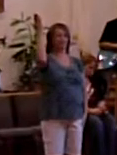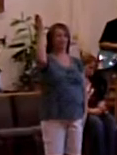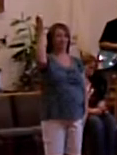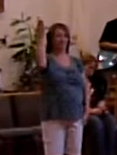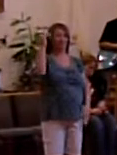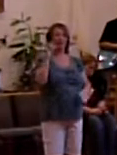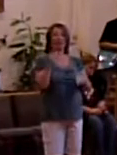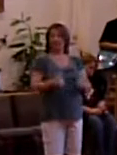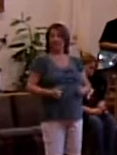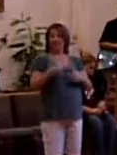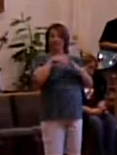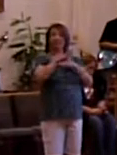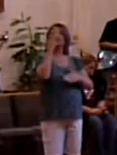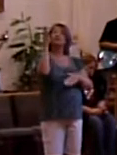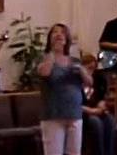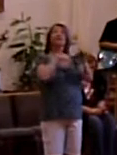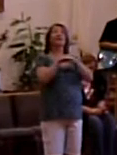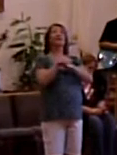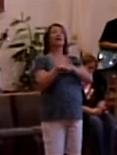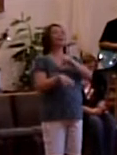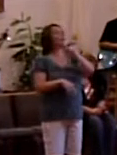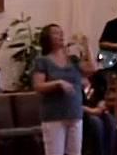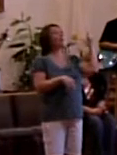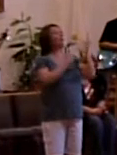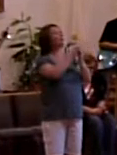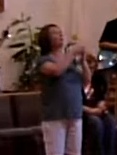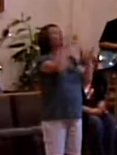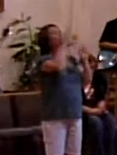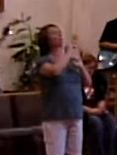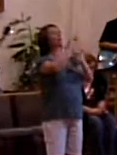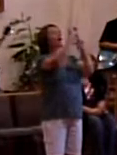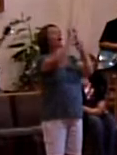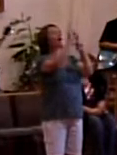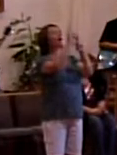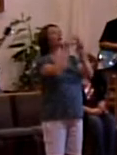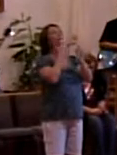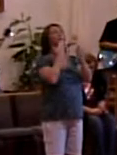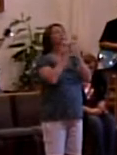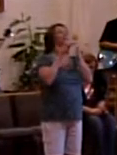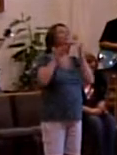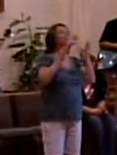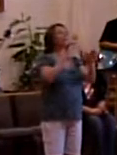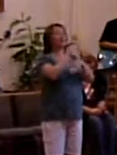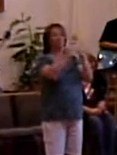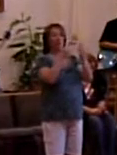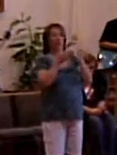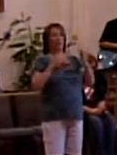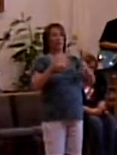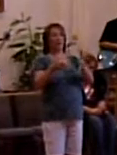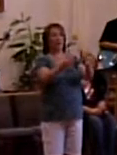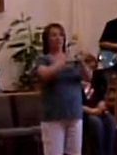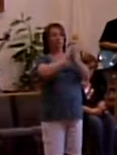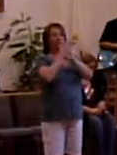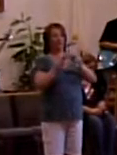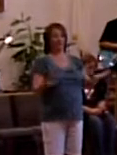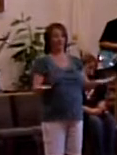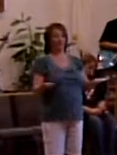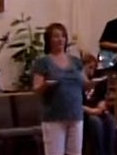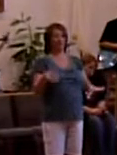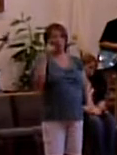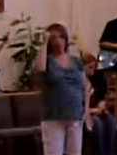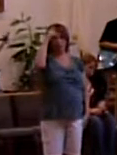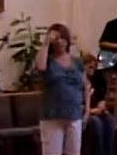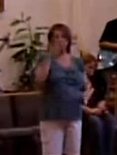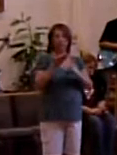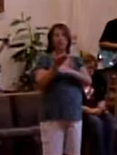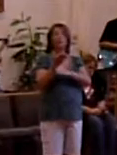hand. In her left hand are riches and honor. Her ways are pleasant ways, and all her paths are peace. Wisdom through our